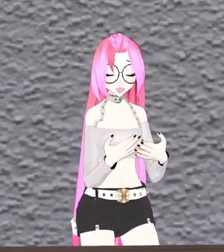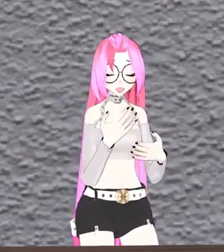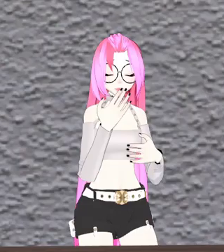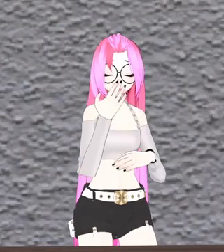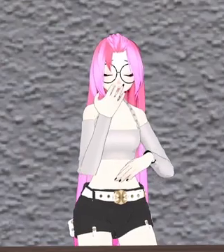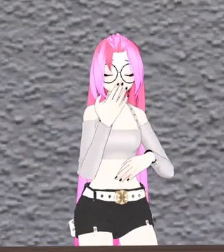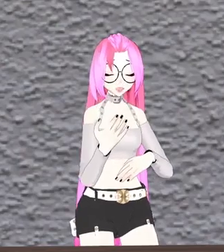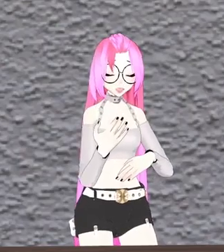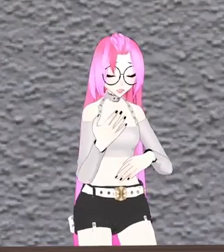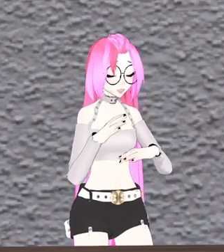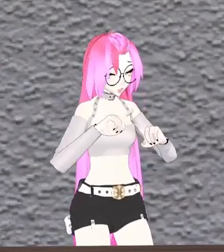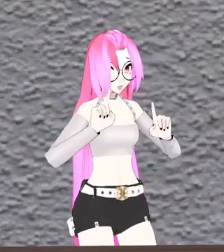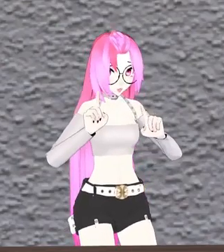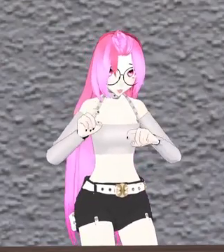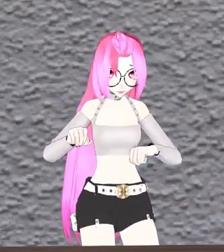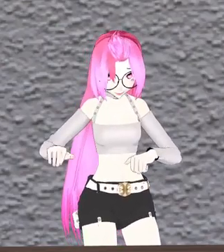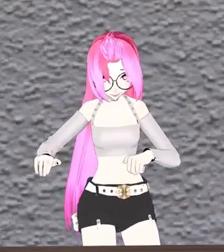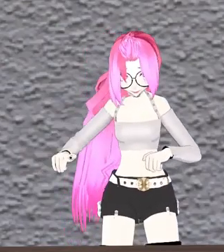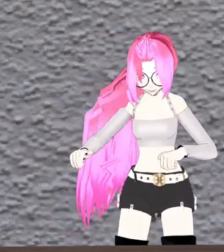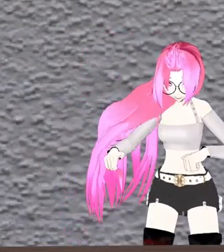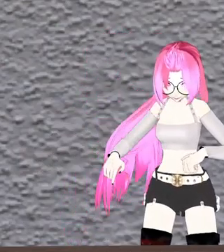that. That's the difference.